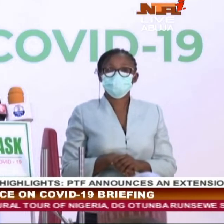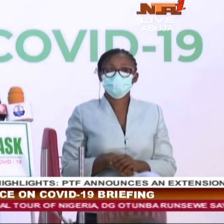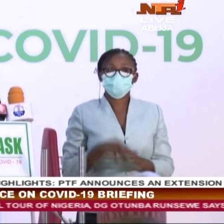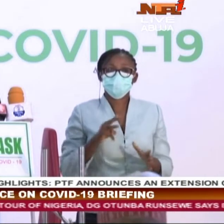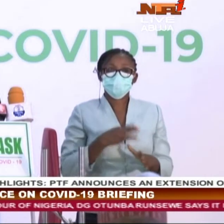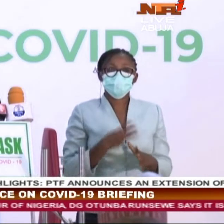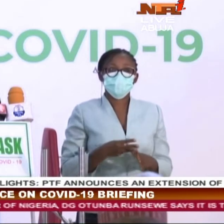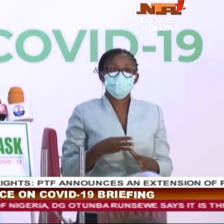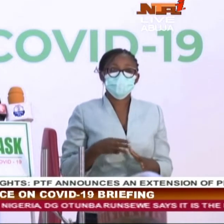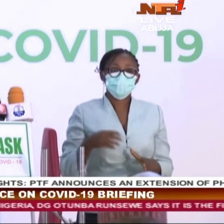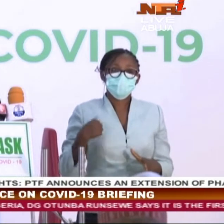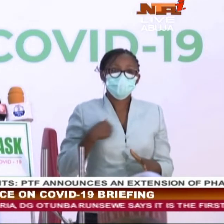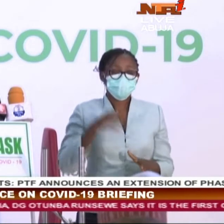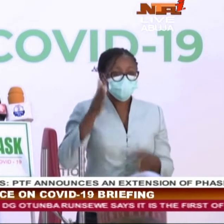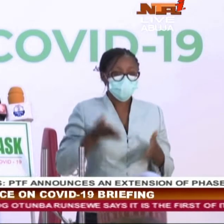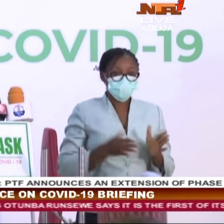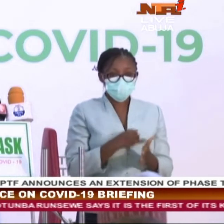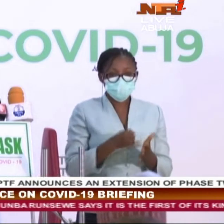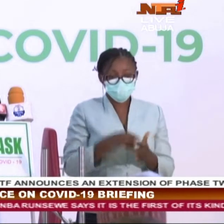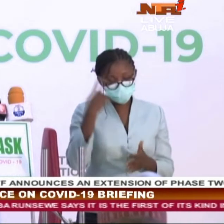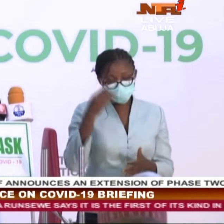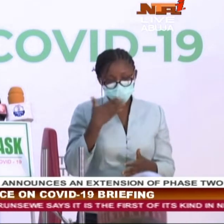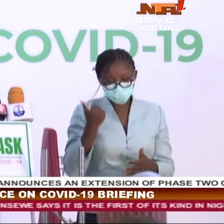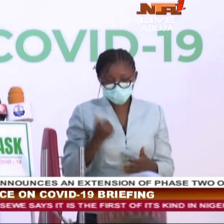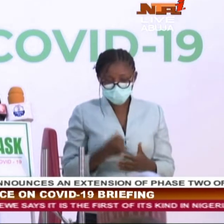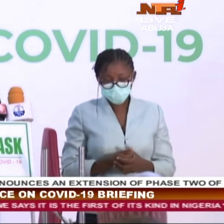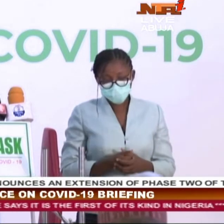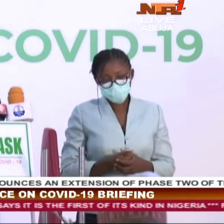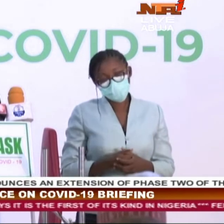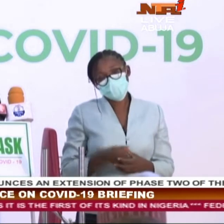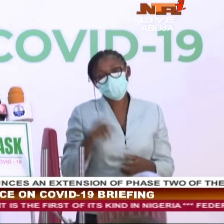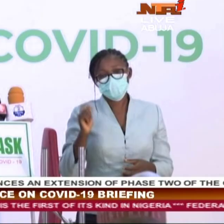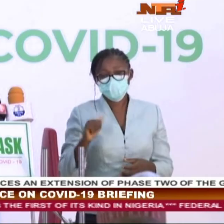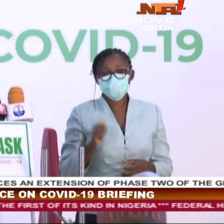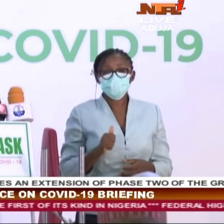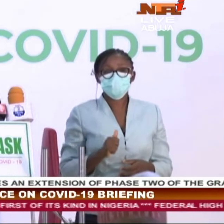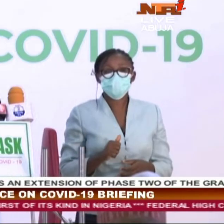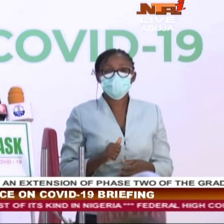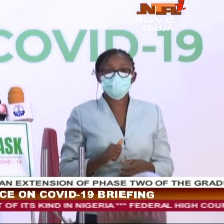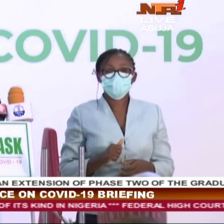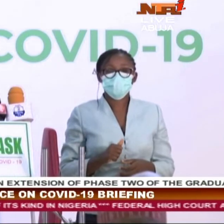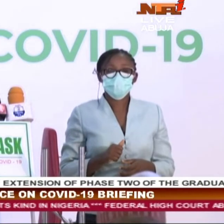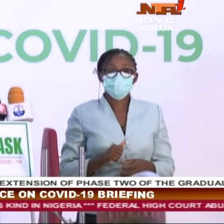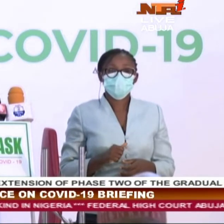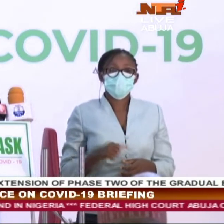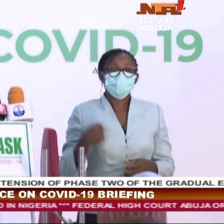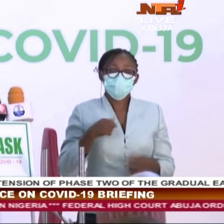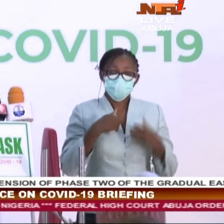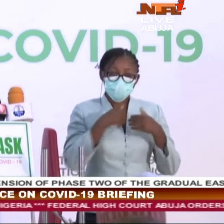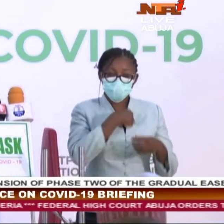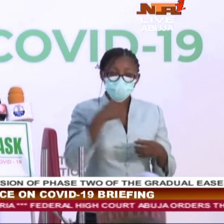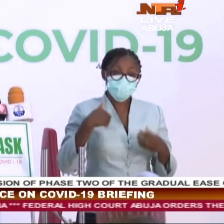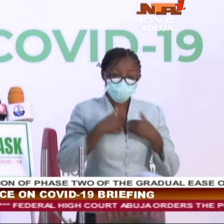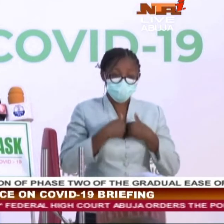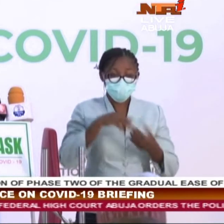whether we are learning from those experiences. Rachel, we are. We've learned from those experiences. We've seen